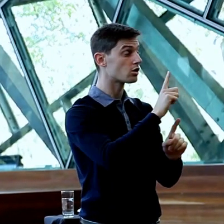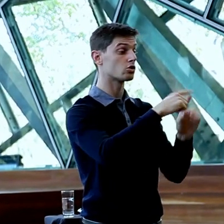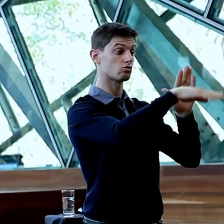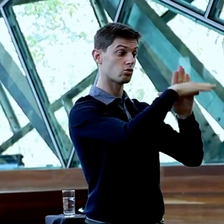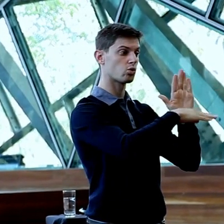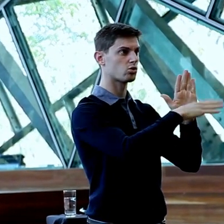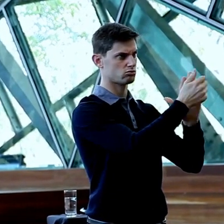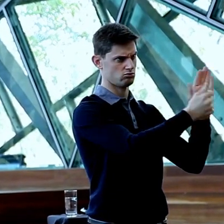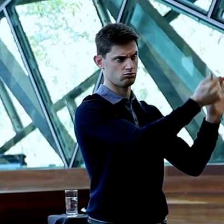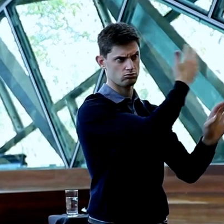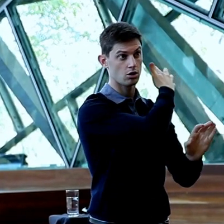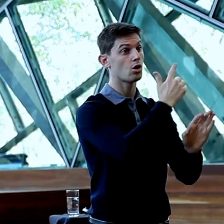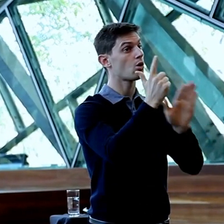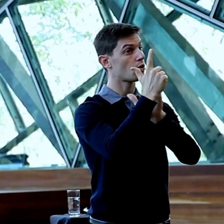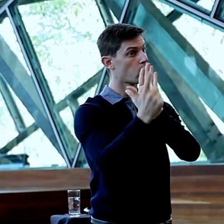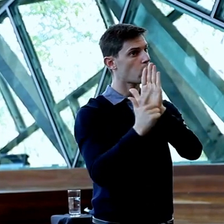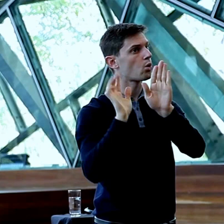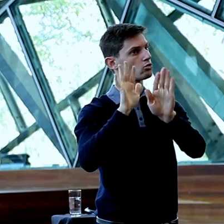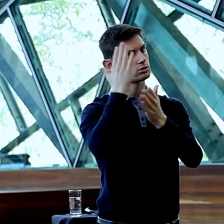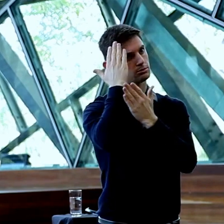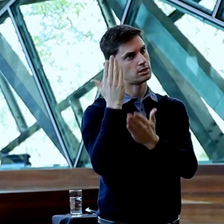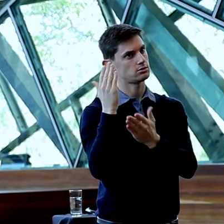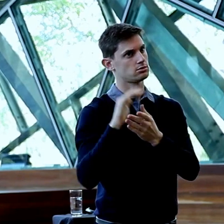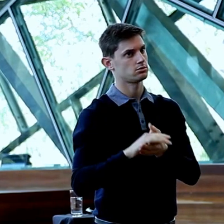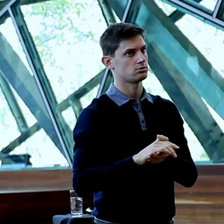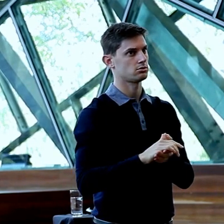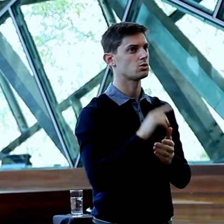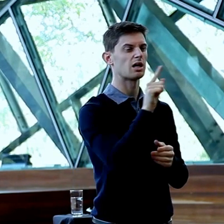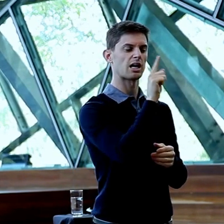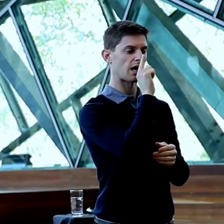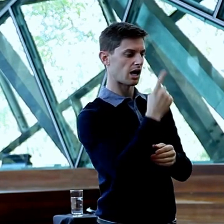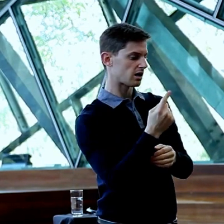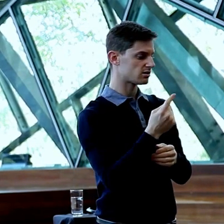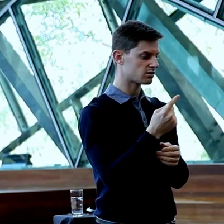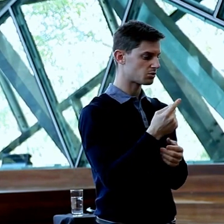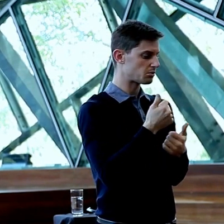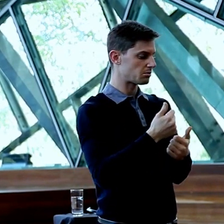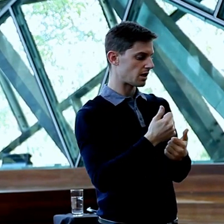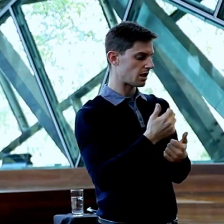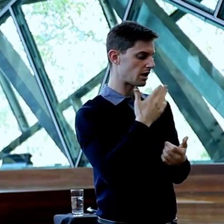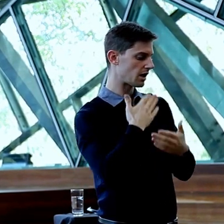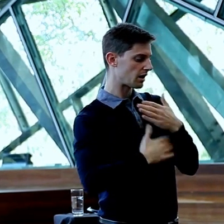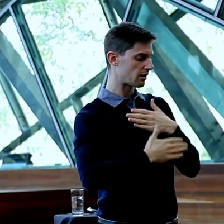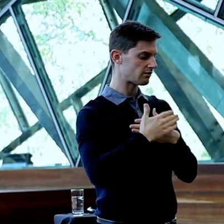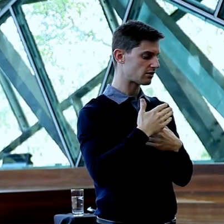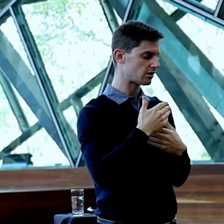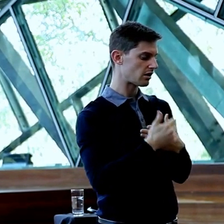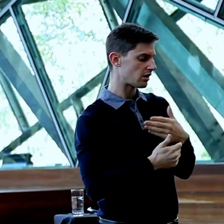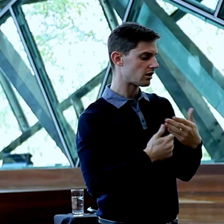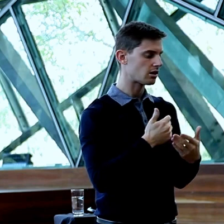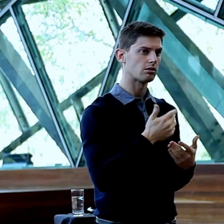You can't be too well behaved, you can't be too original if you're too well behaved. Break the rules, not the